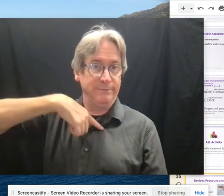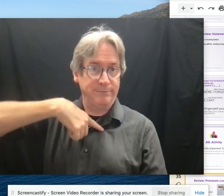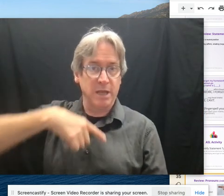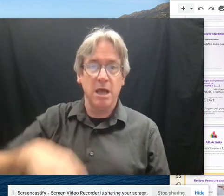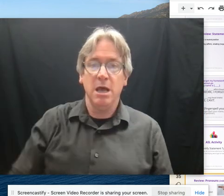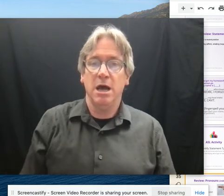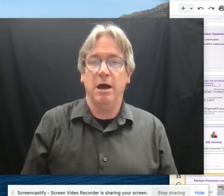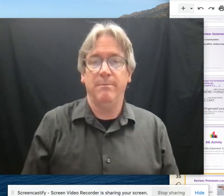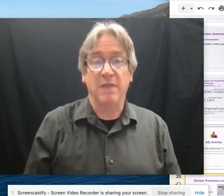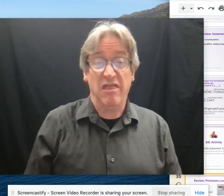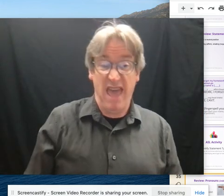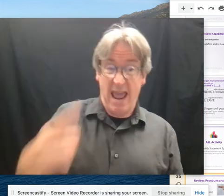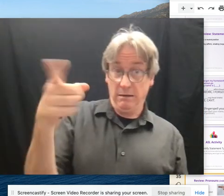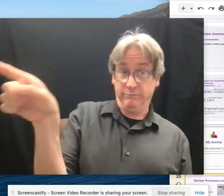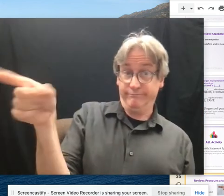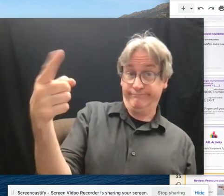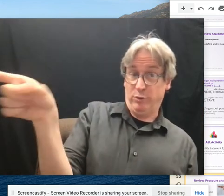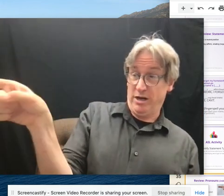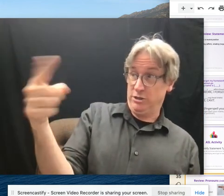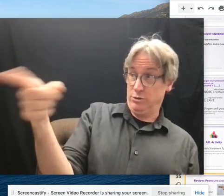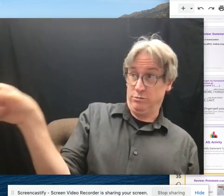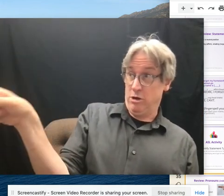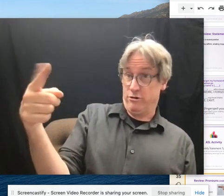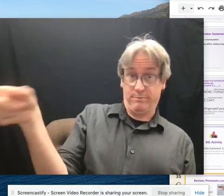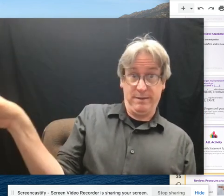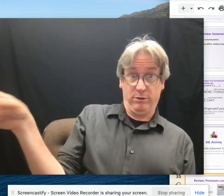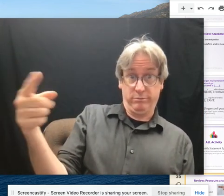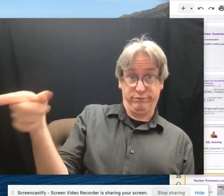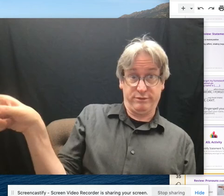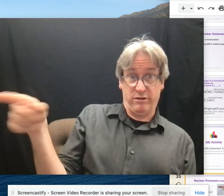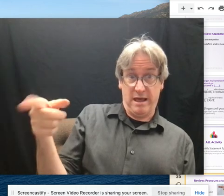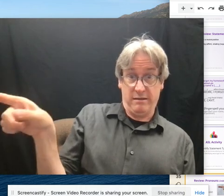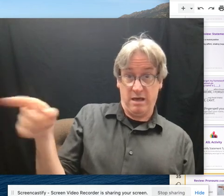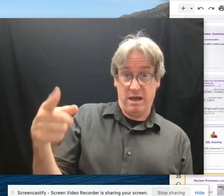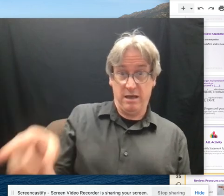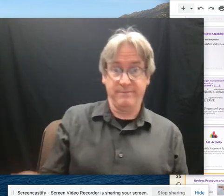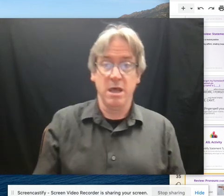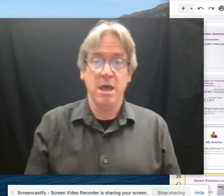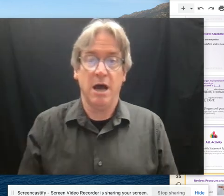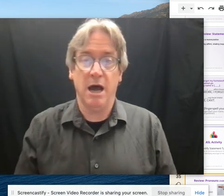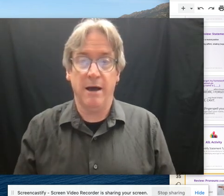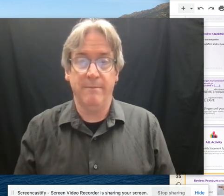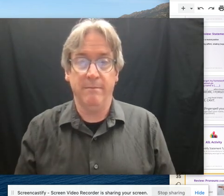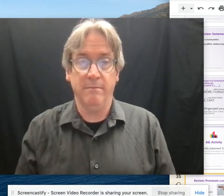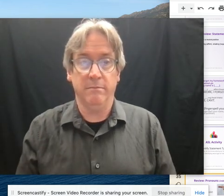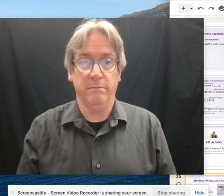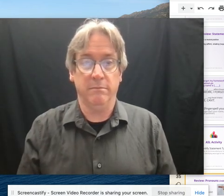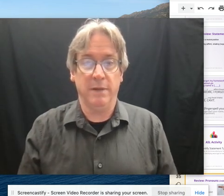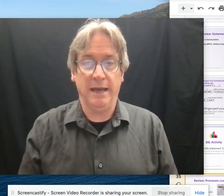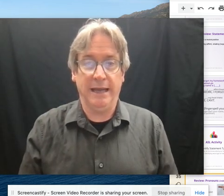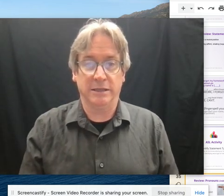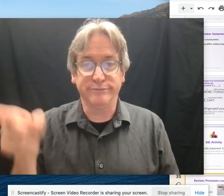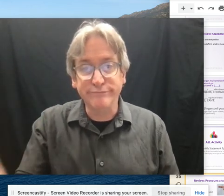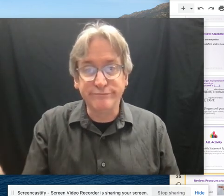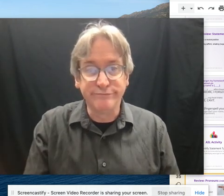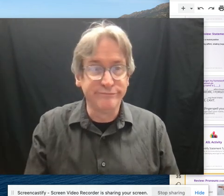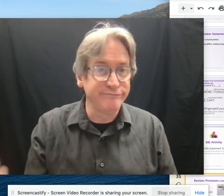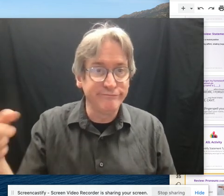We. They, pointing to other people. They. And